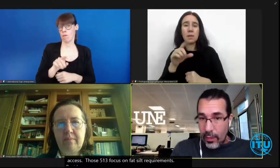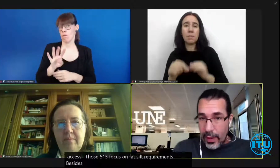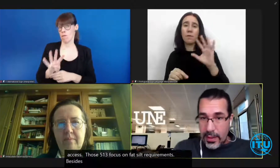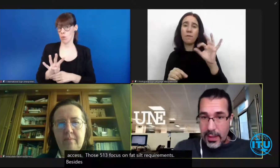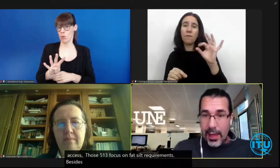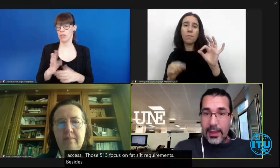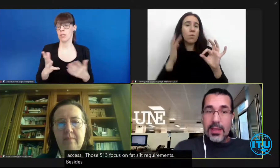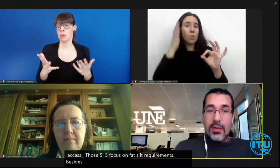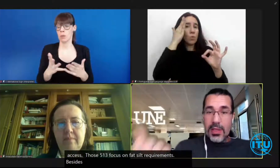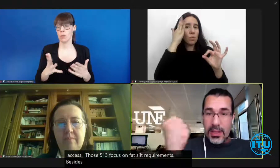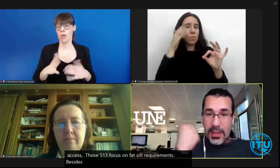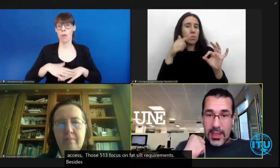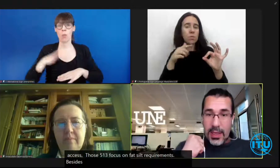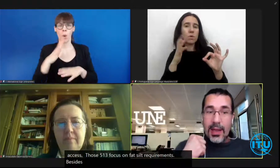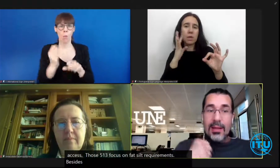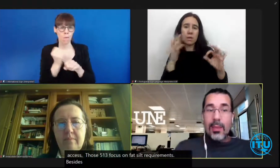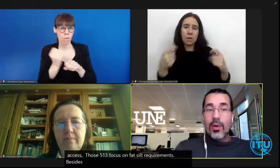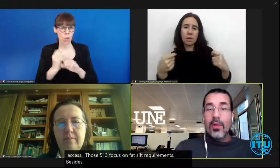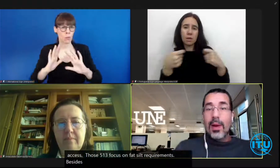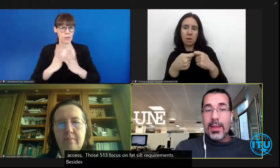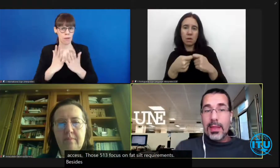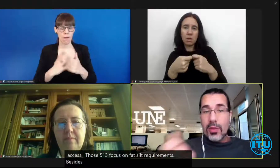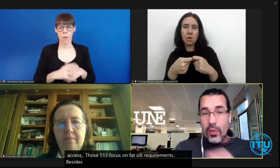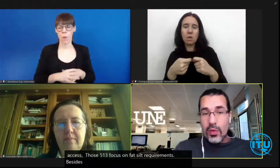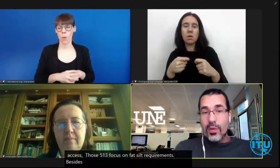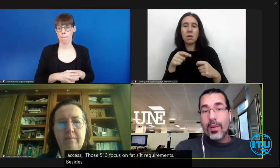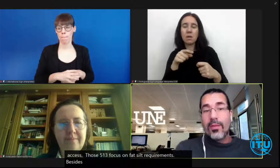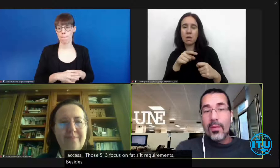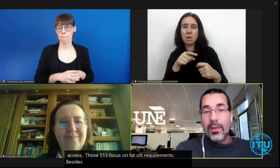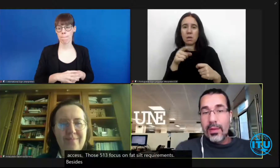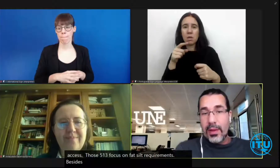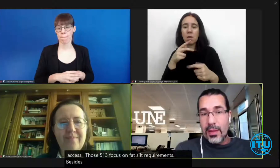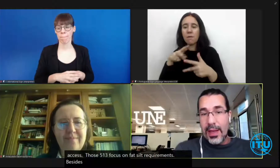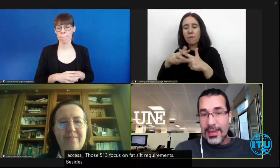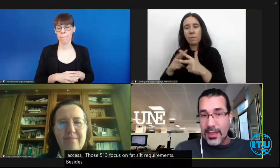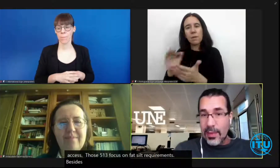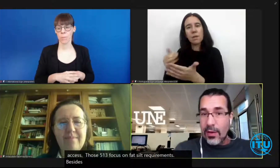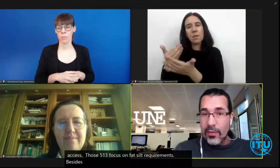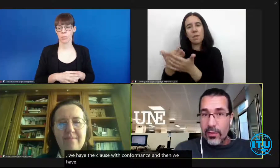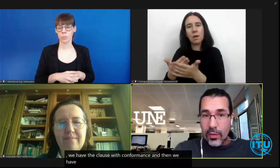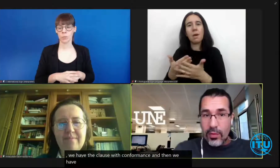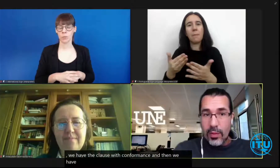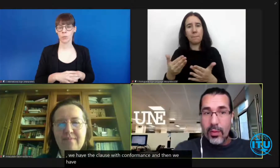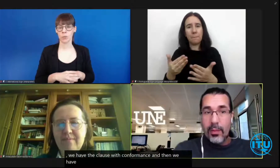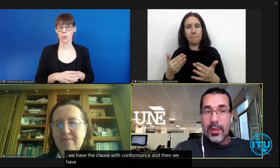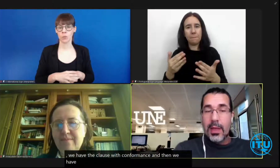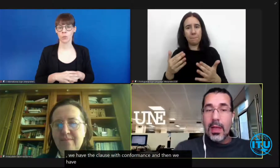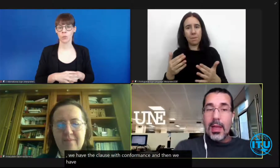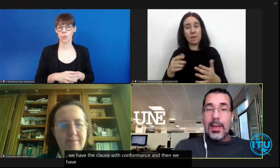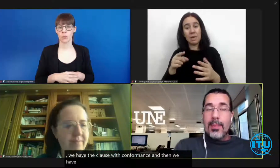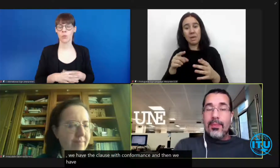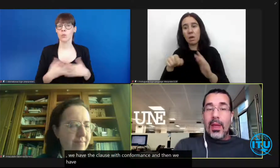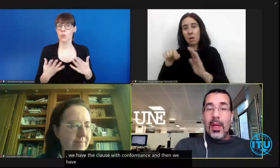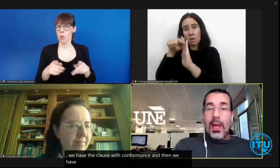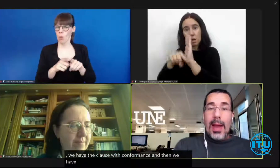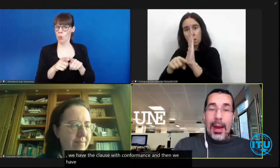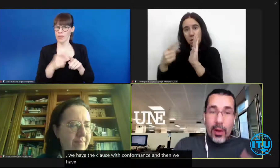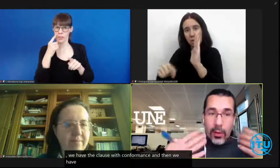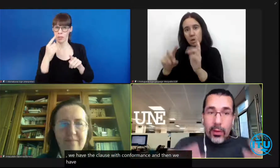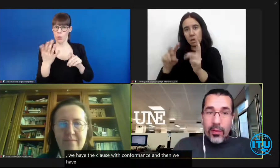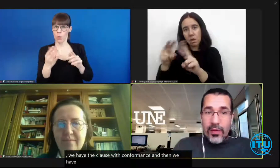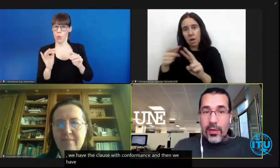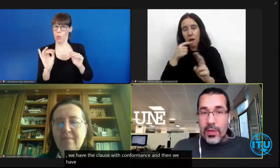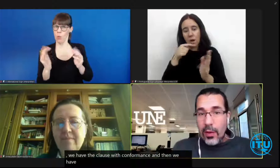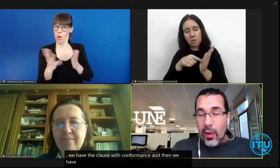the conformance, and C that provides the tools to perform the assessment of those requirements.